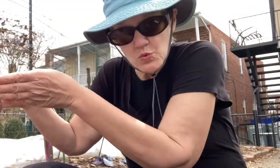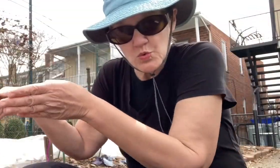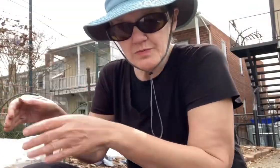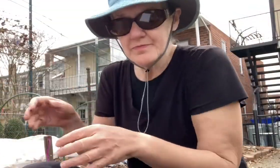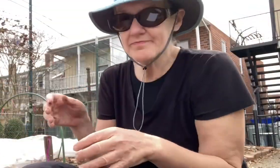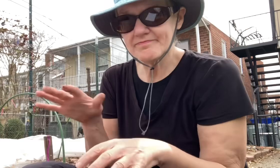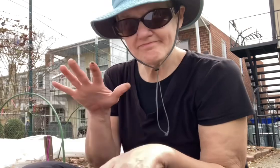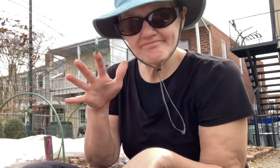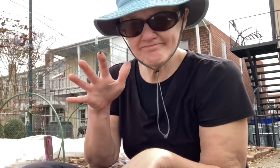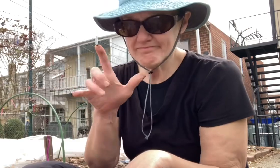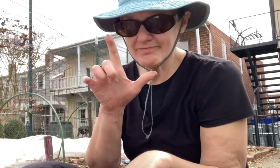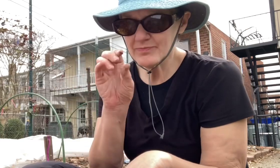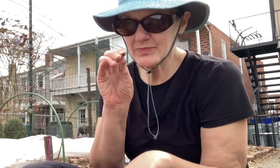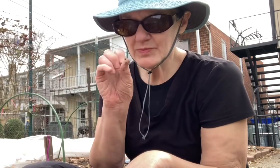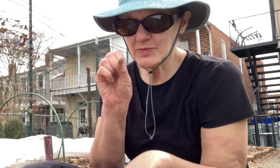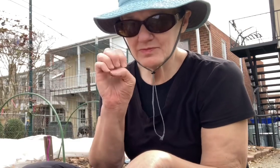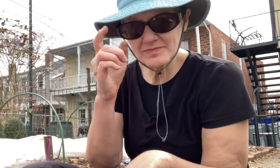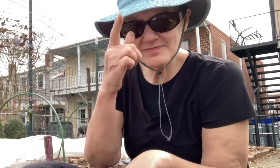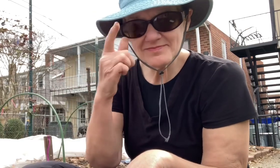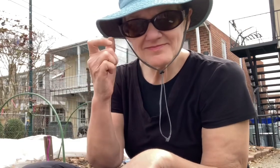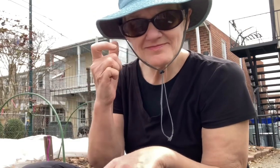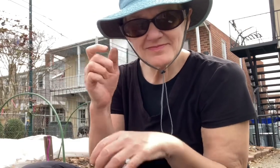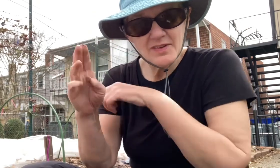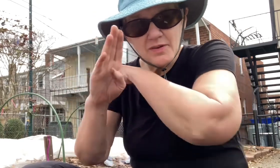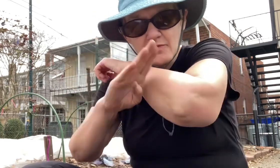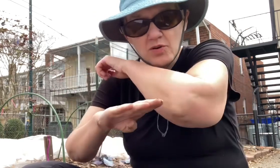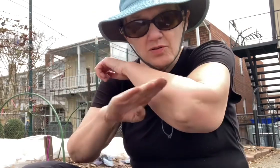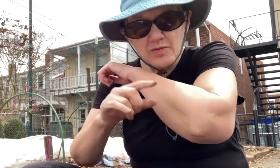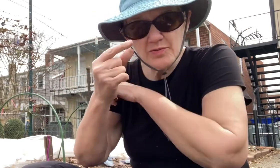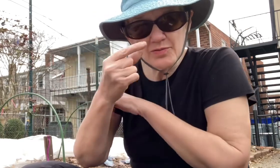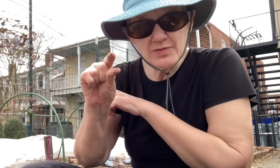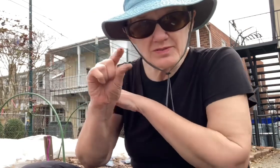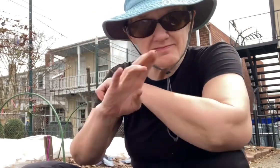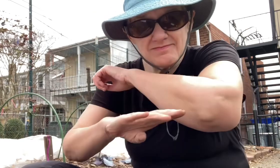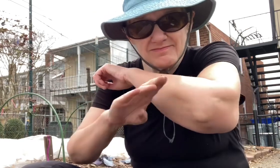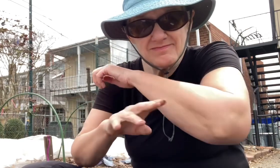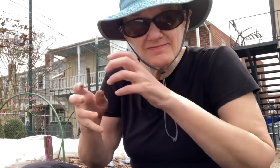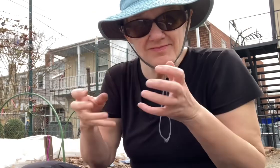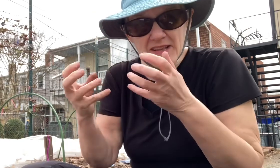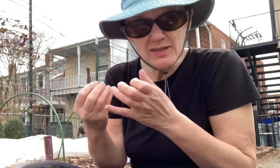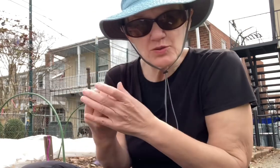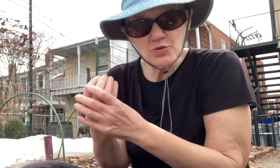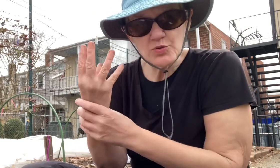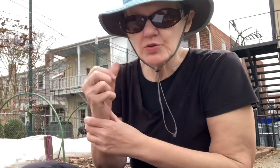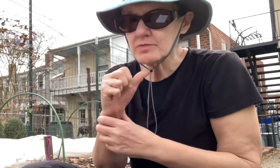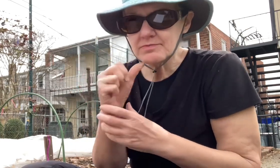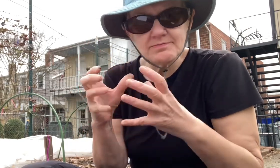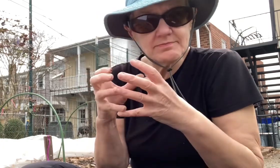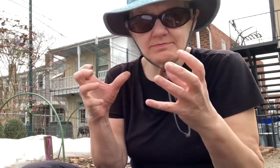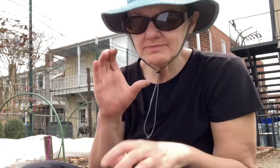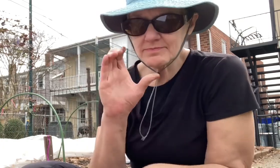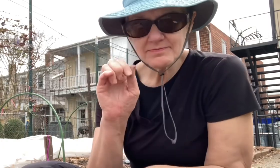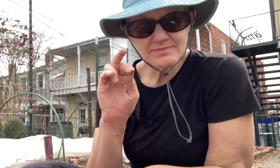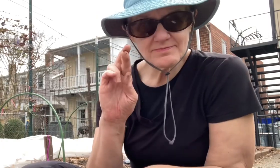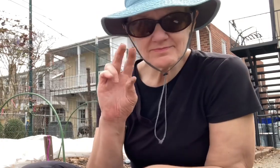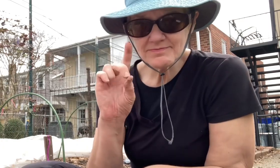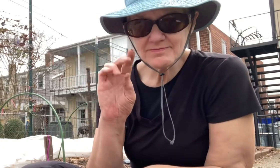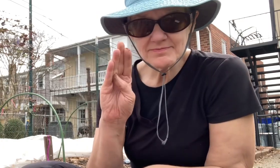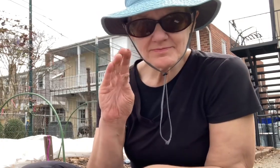Now this strip along here, it's pretty loose because this fall and winter I was growing greens and lettuce. So there's not